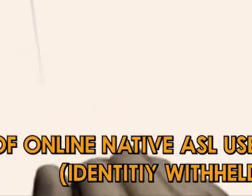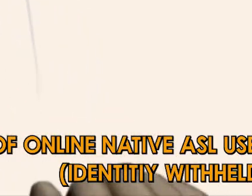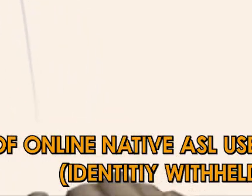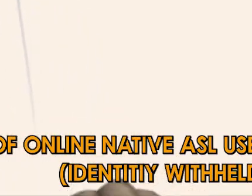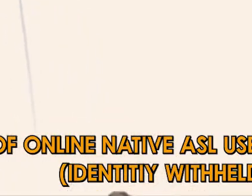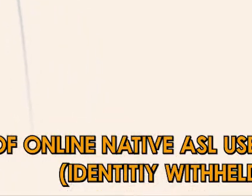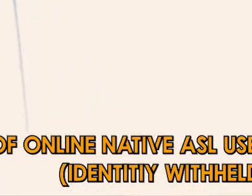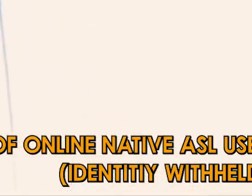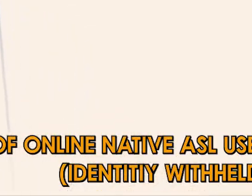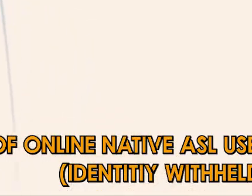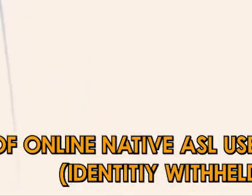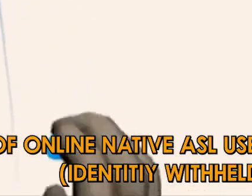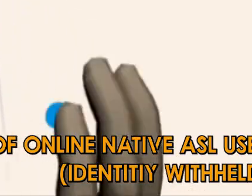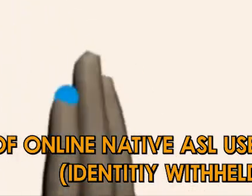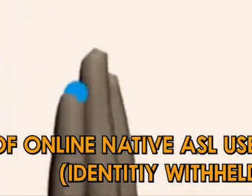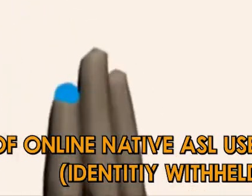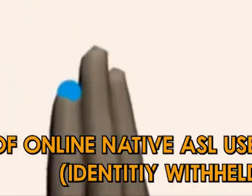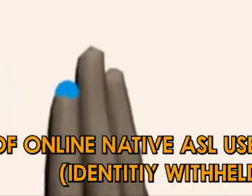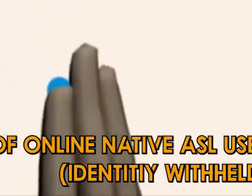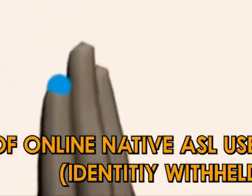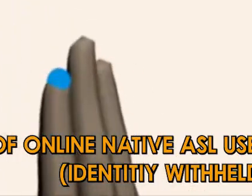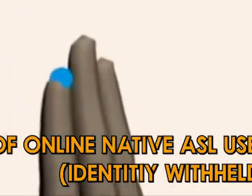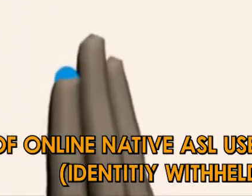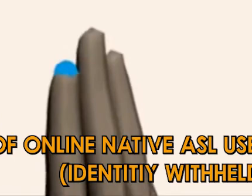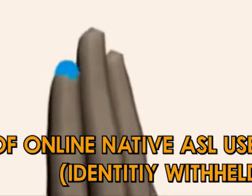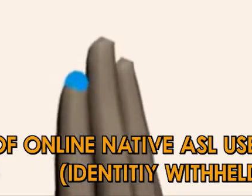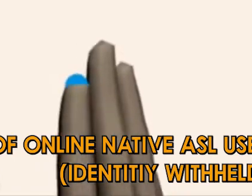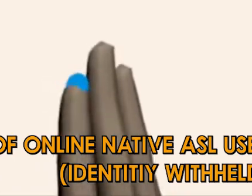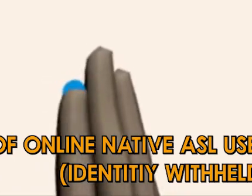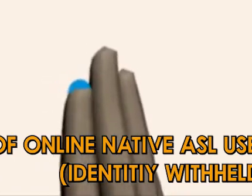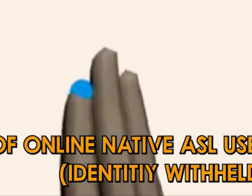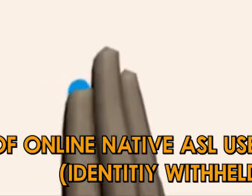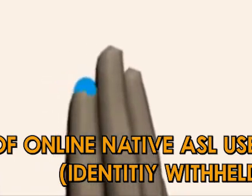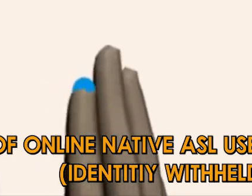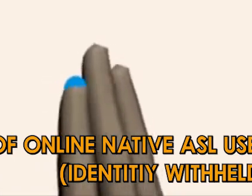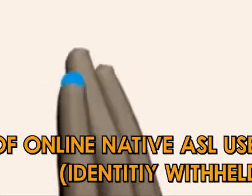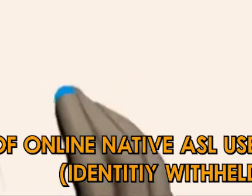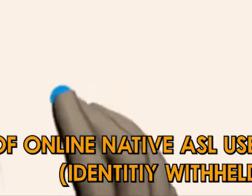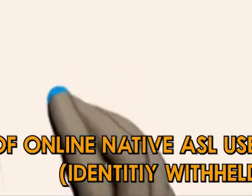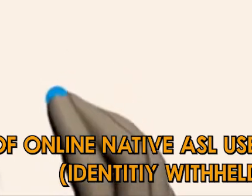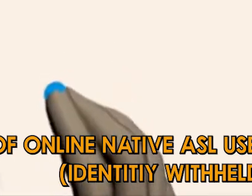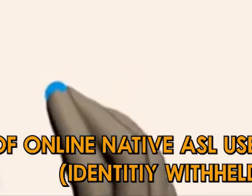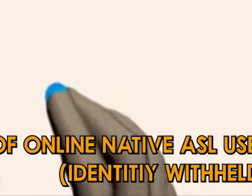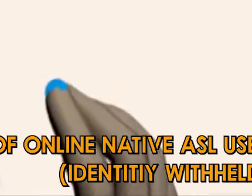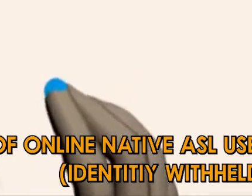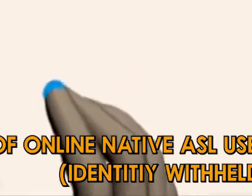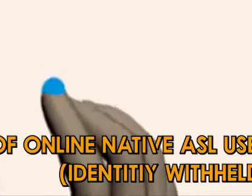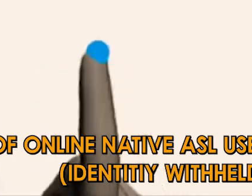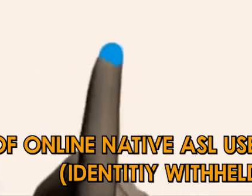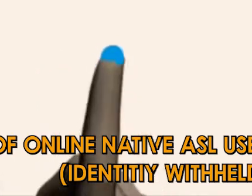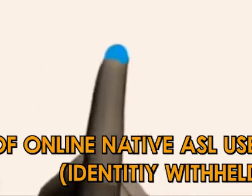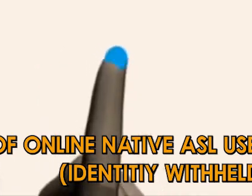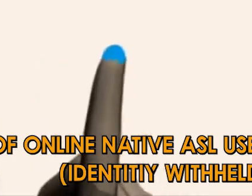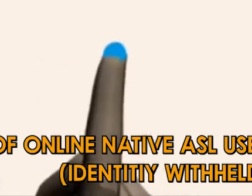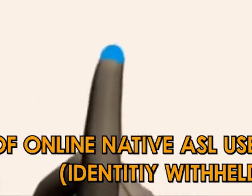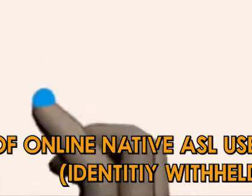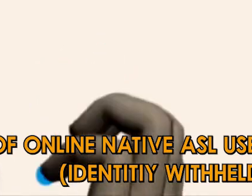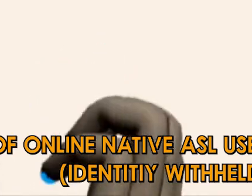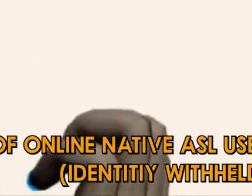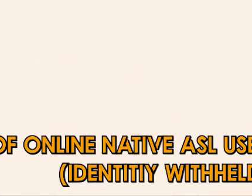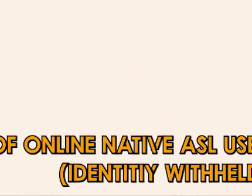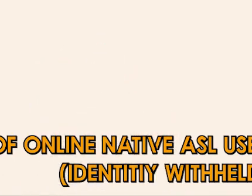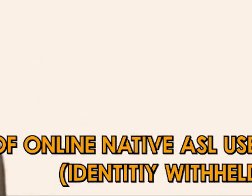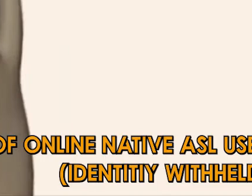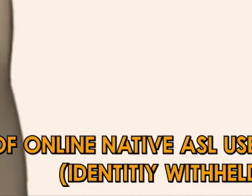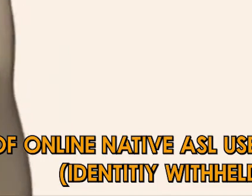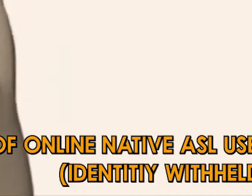native ASL user. He told me that he liked the calibration mode because it let him sign the way he wanted to. He even sent me some footage of his gameplay,